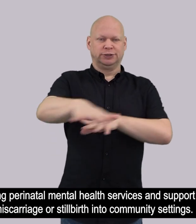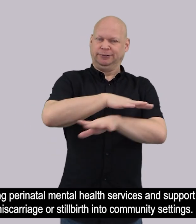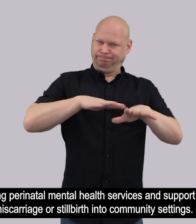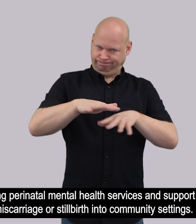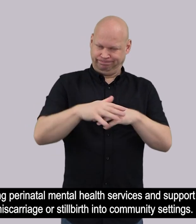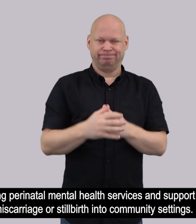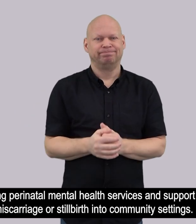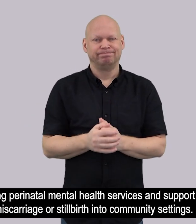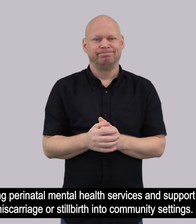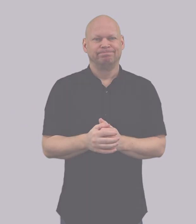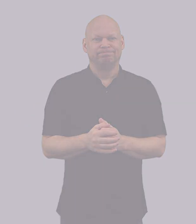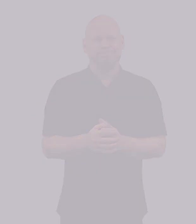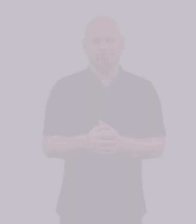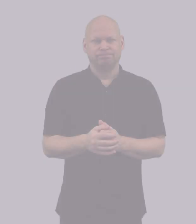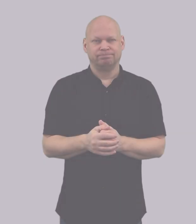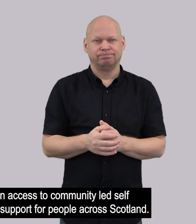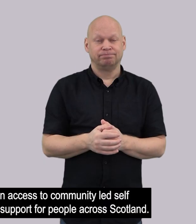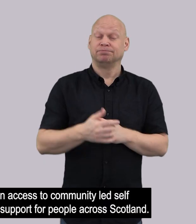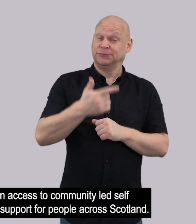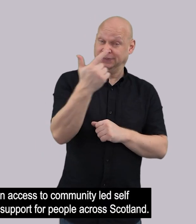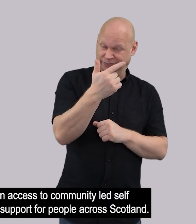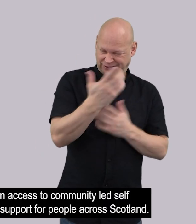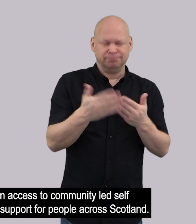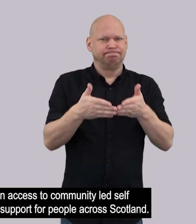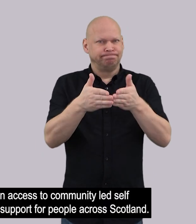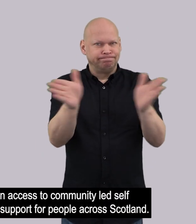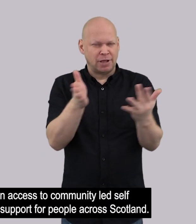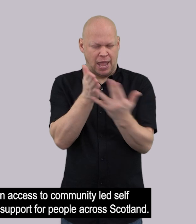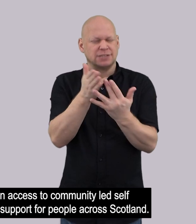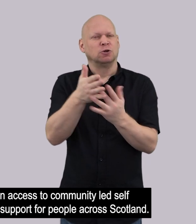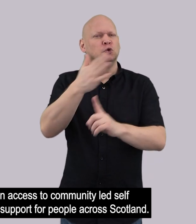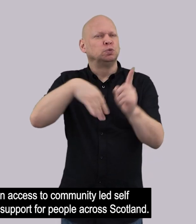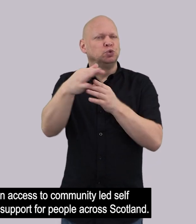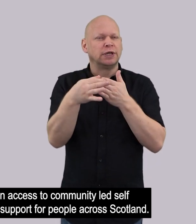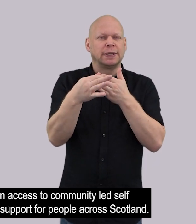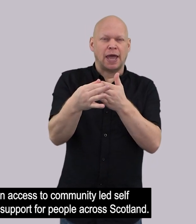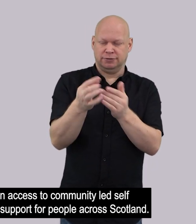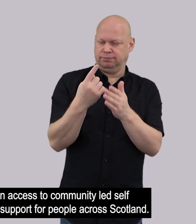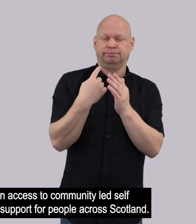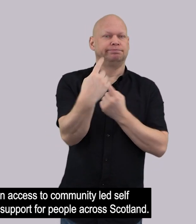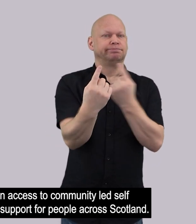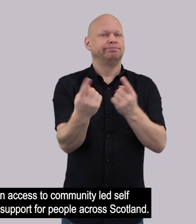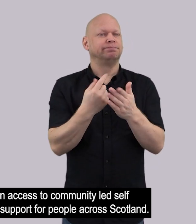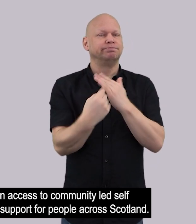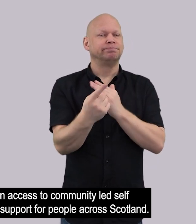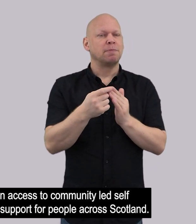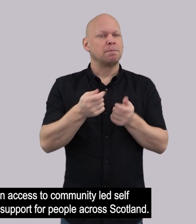settings. 17. Widen access to community-led